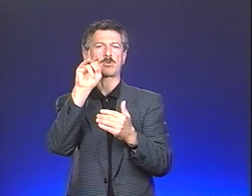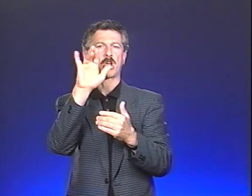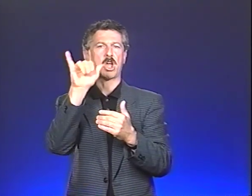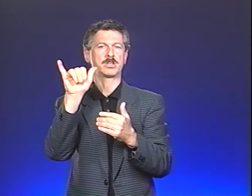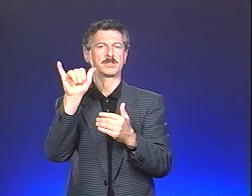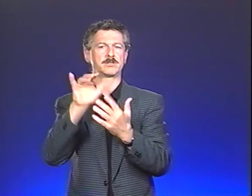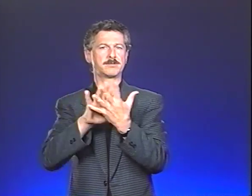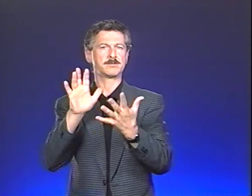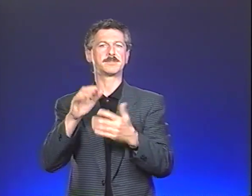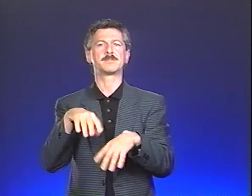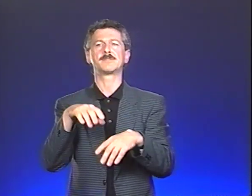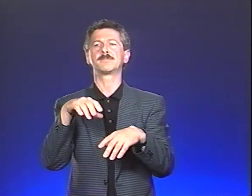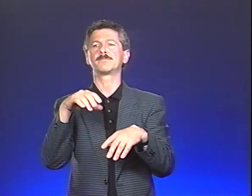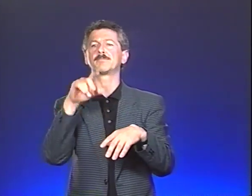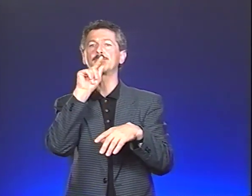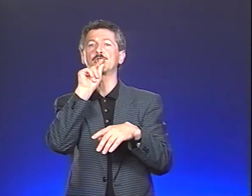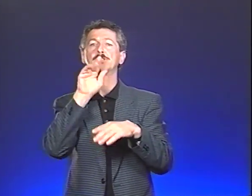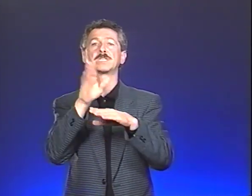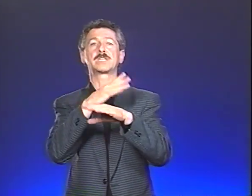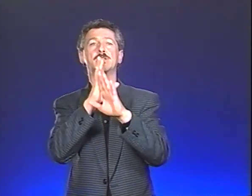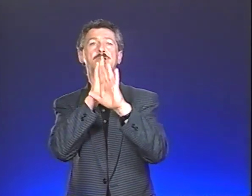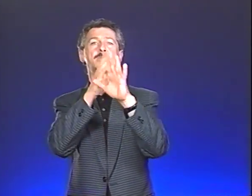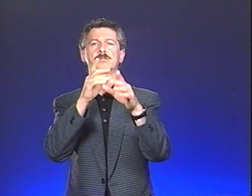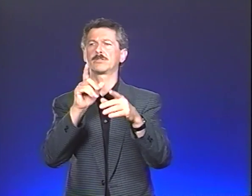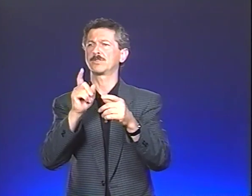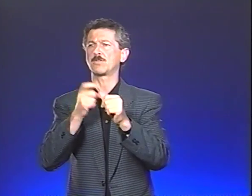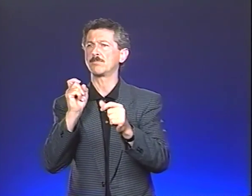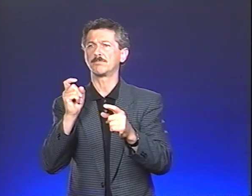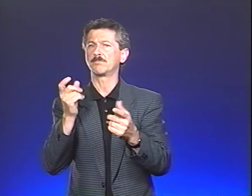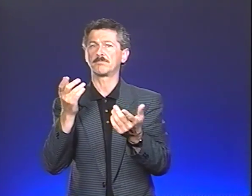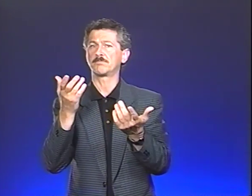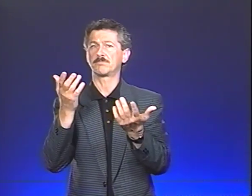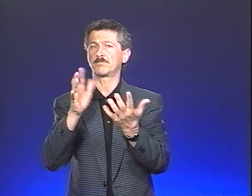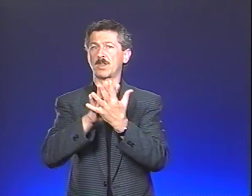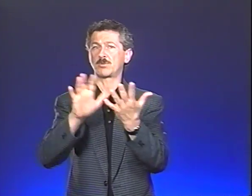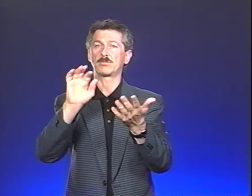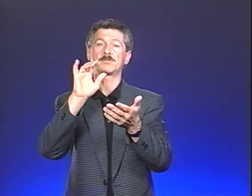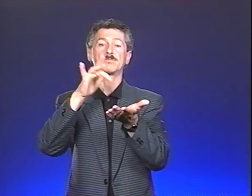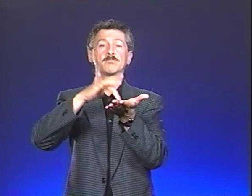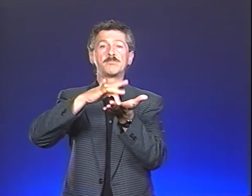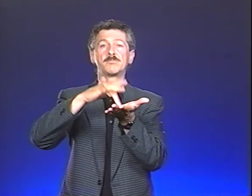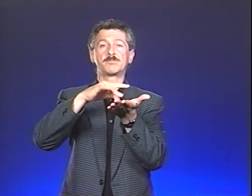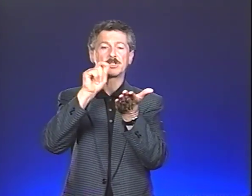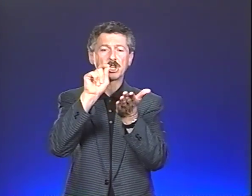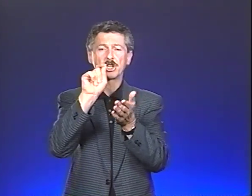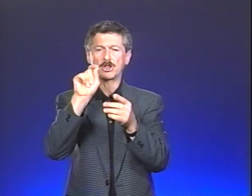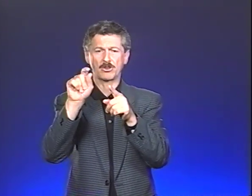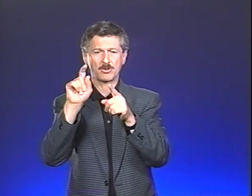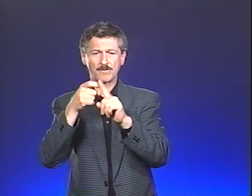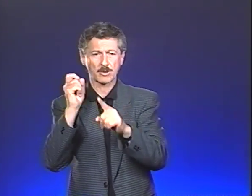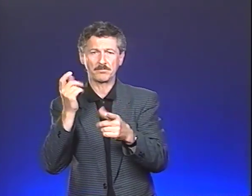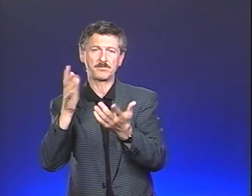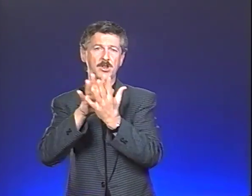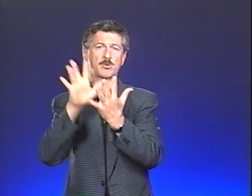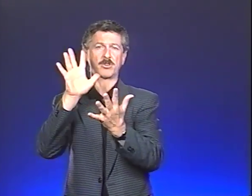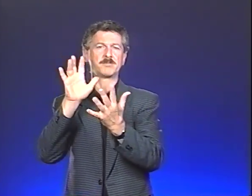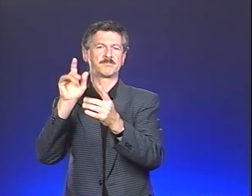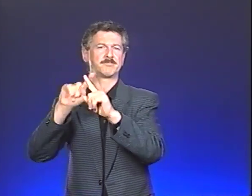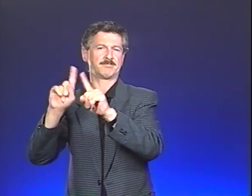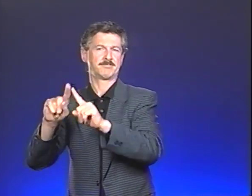However, the positioning of the honeybees' bodies is considered arbitrary or less iconic. The dots and dashes of Morse